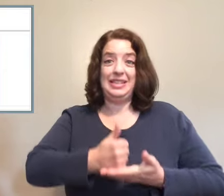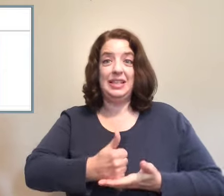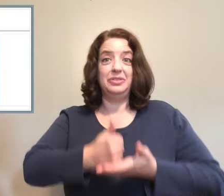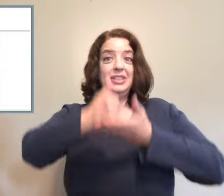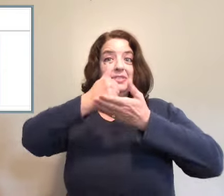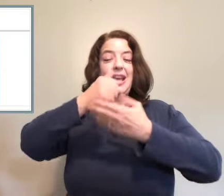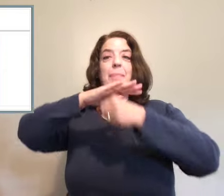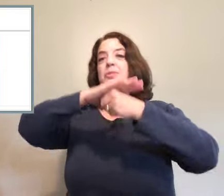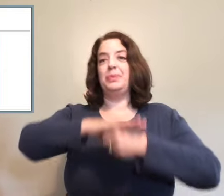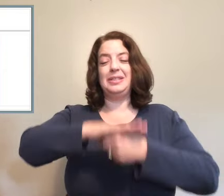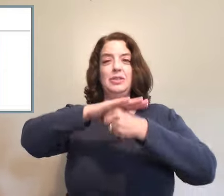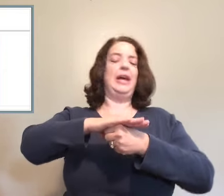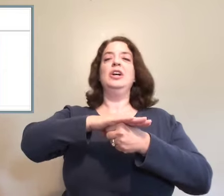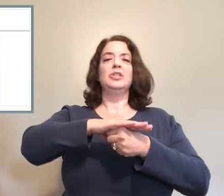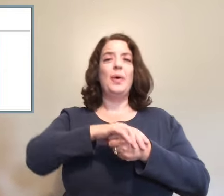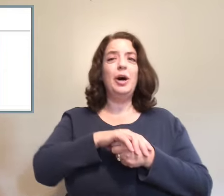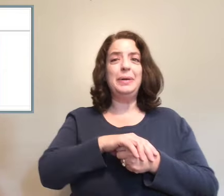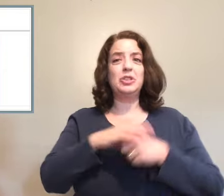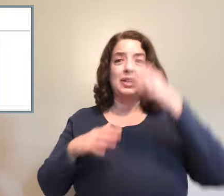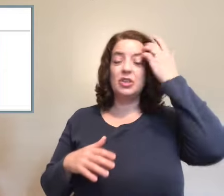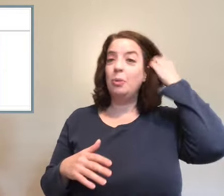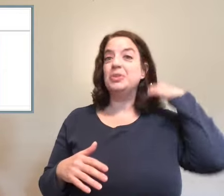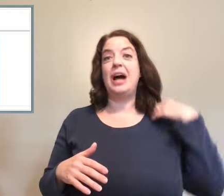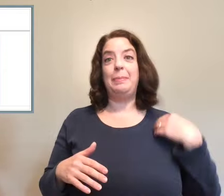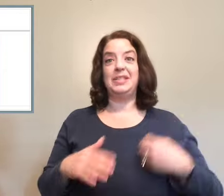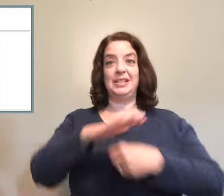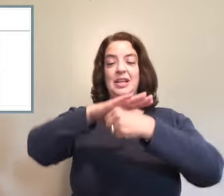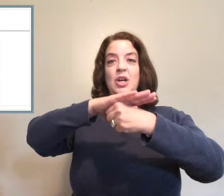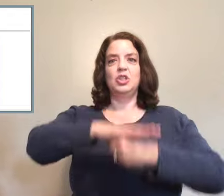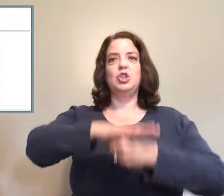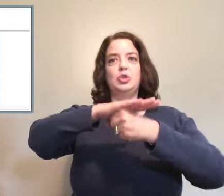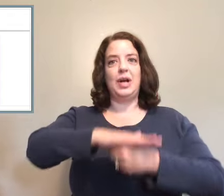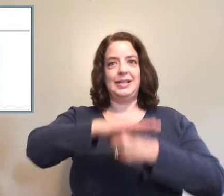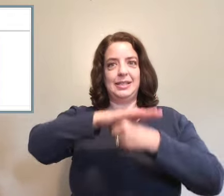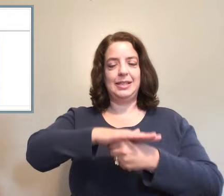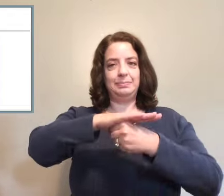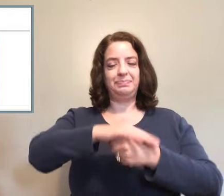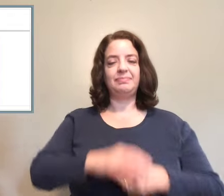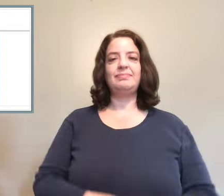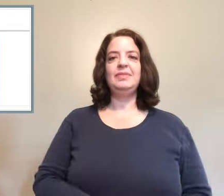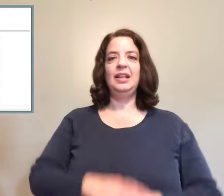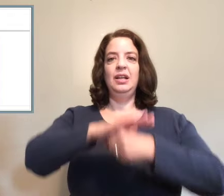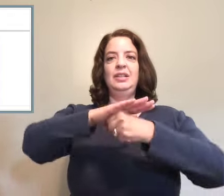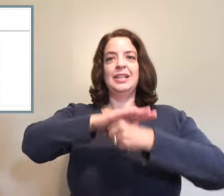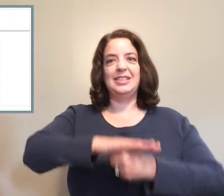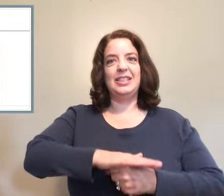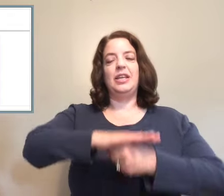Instead of lifting up, it's pressing you down. So help and stressed are almost opposites. Stressed, because it's like